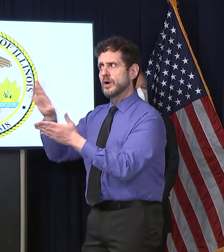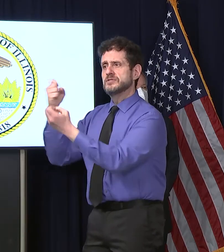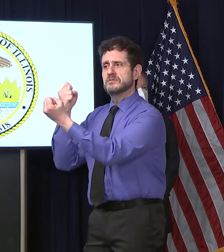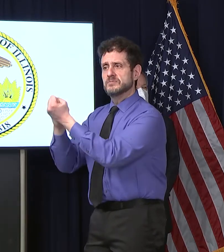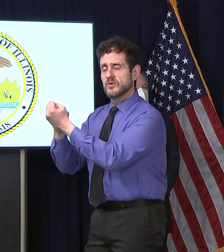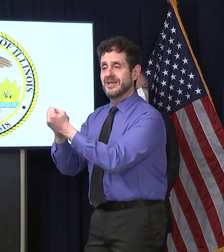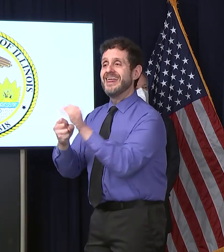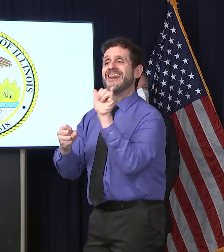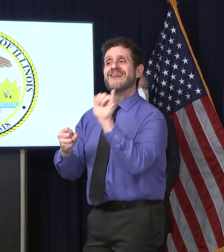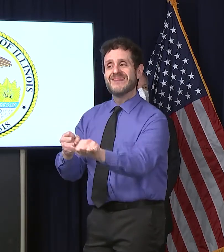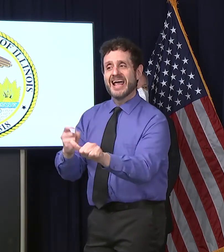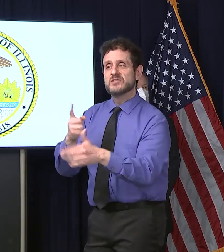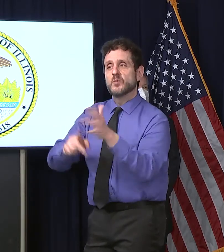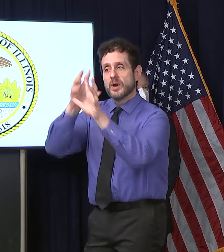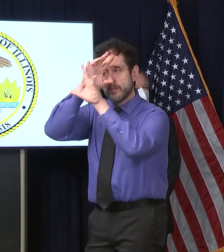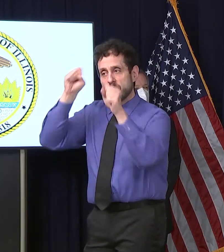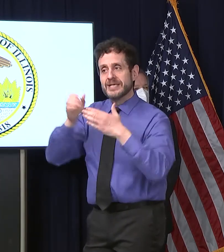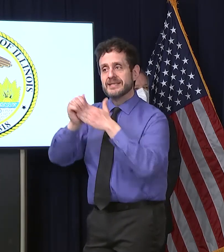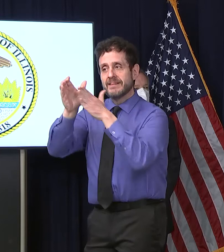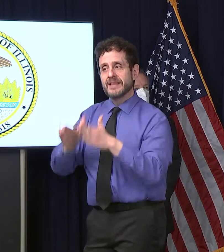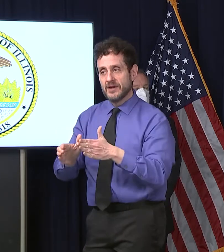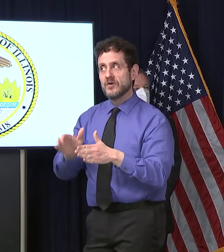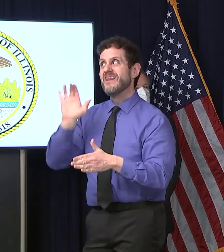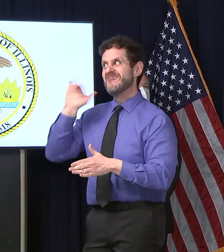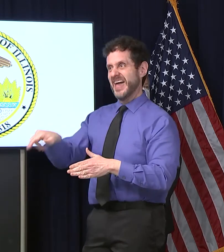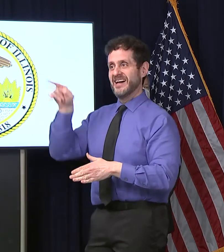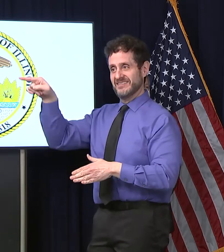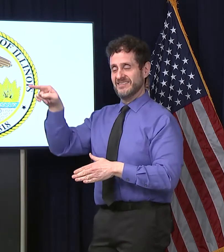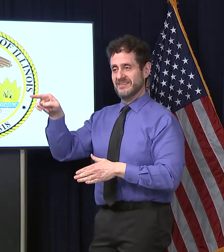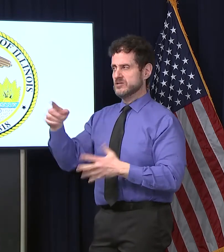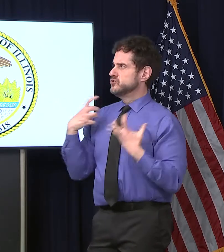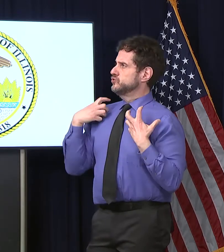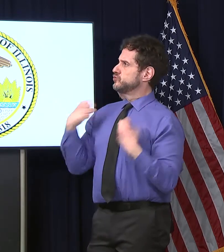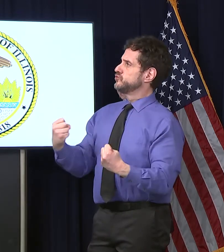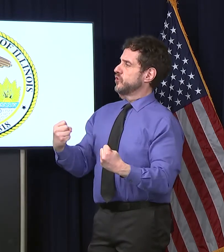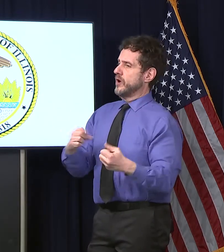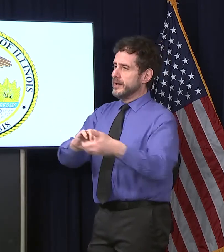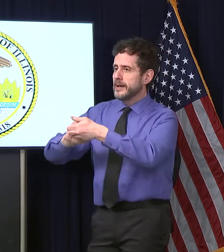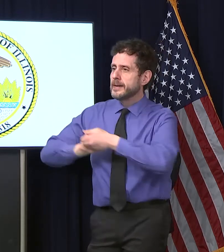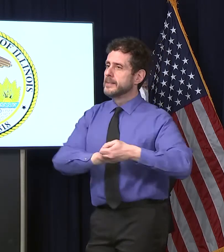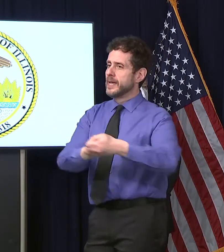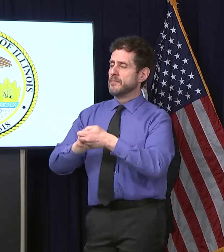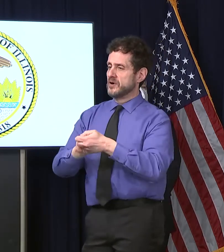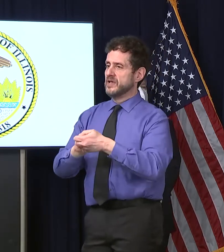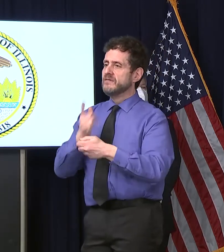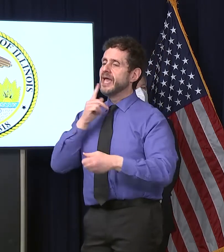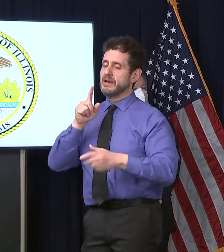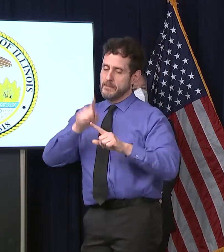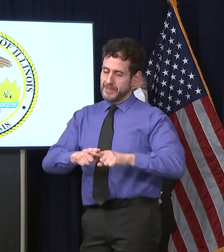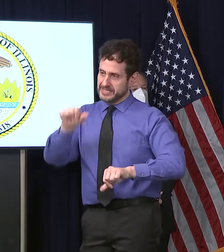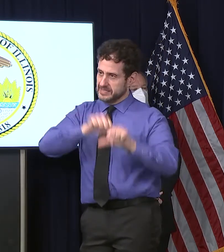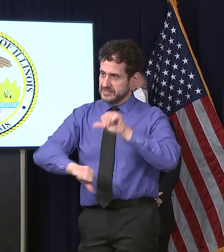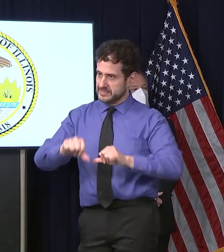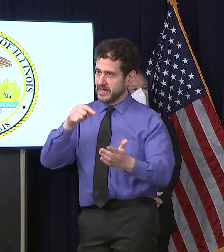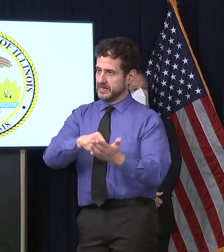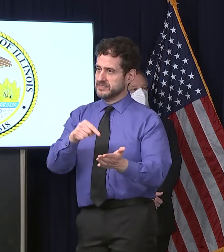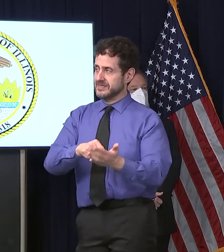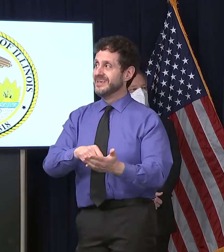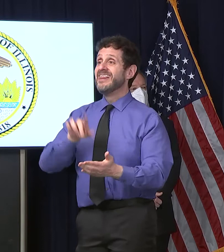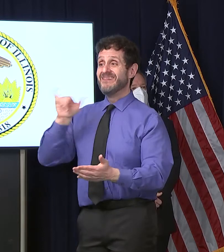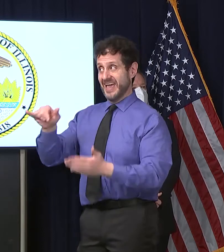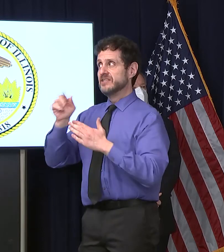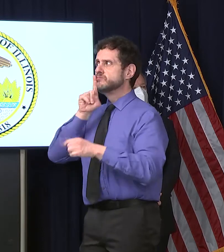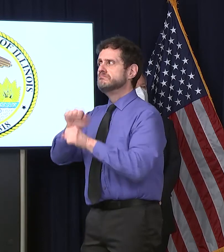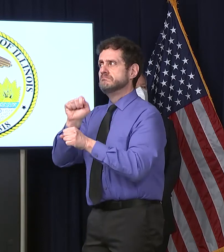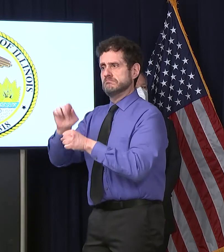what presidential leadership looks like: bold, collaborative, and science-based. Now, we all know